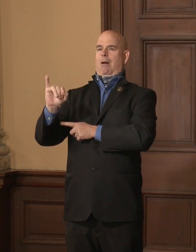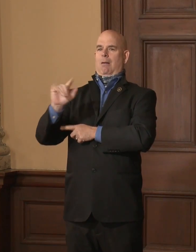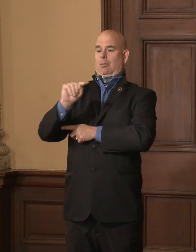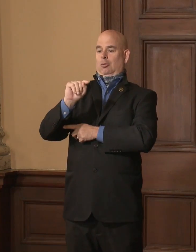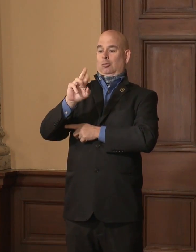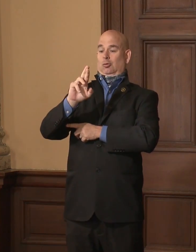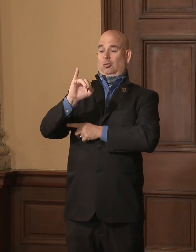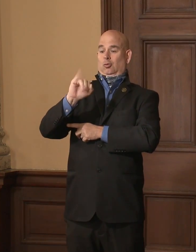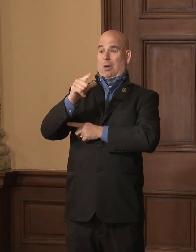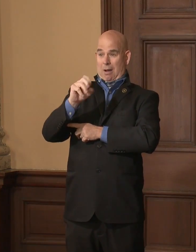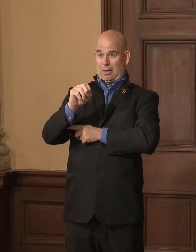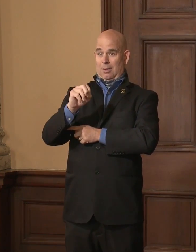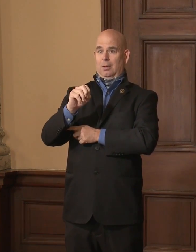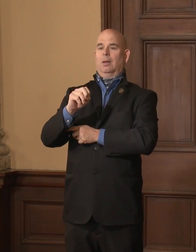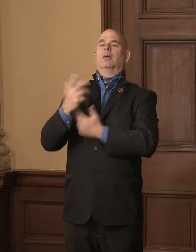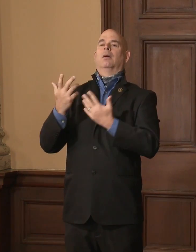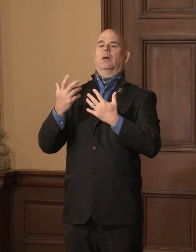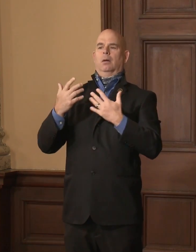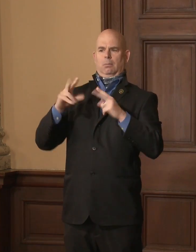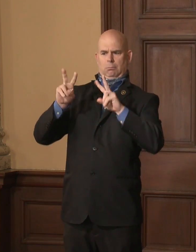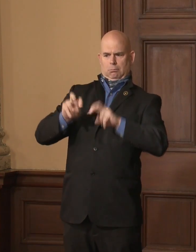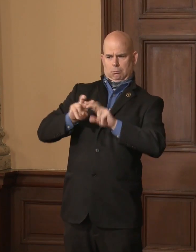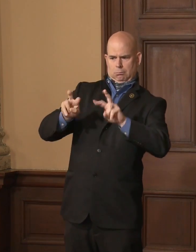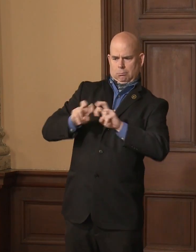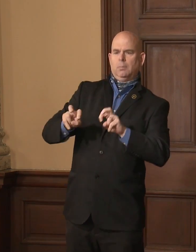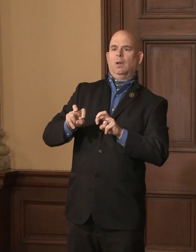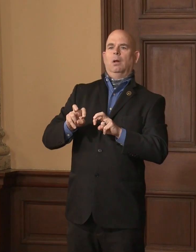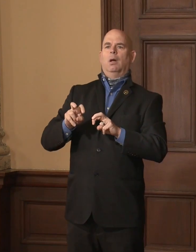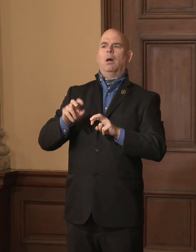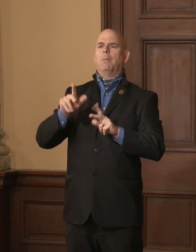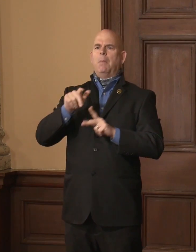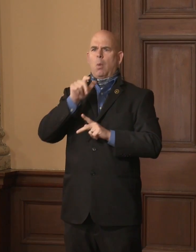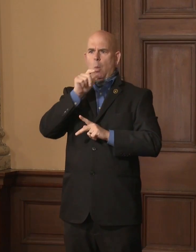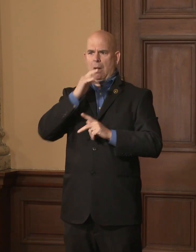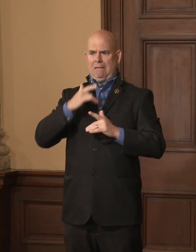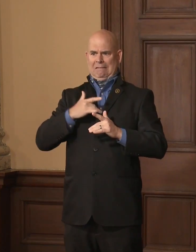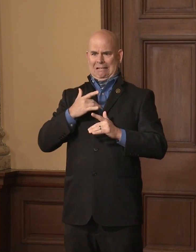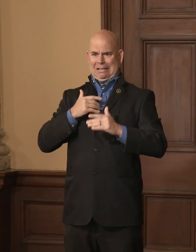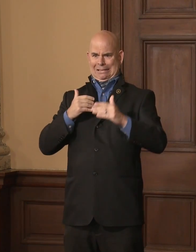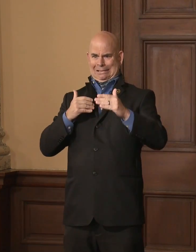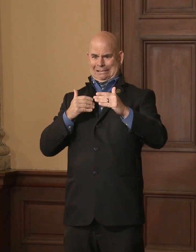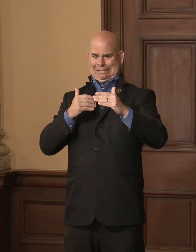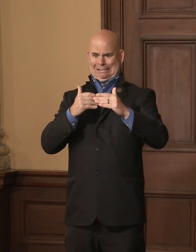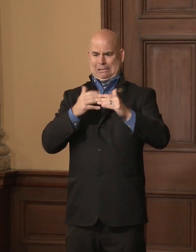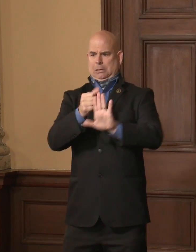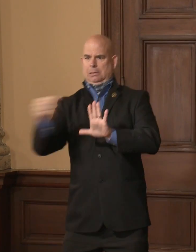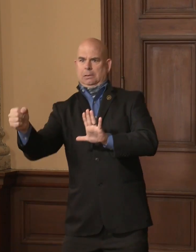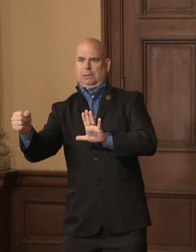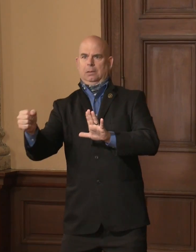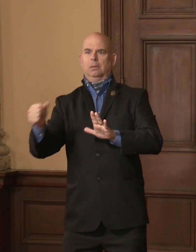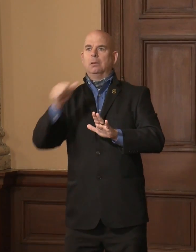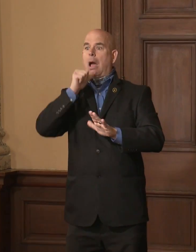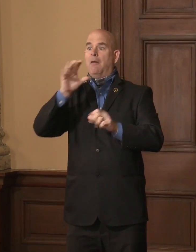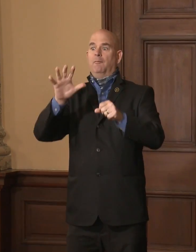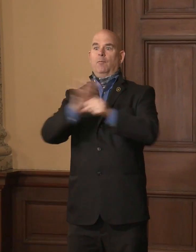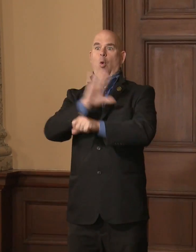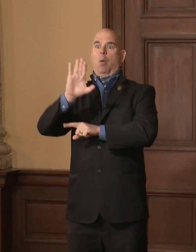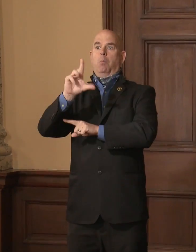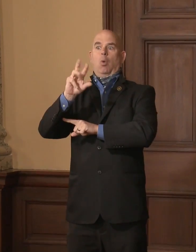to self-isolate where they live and do not require hospitalization. This includes residents who live